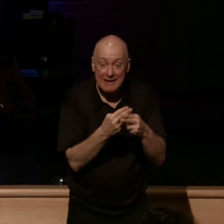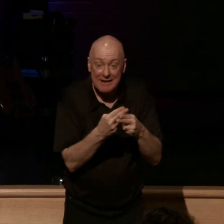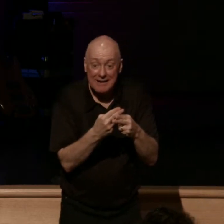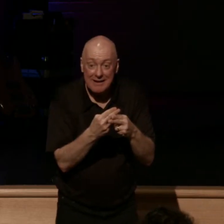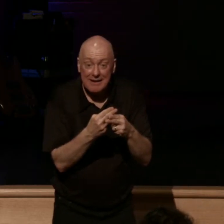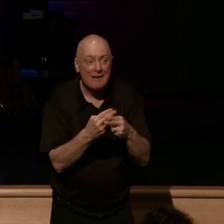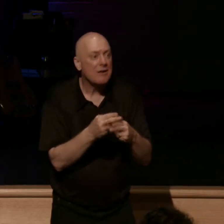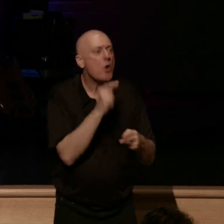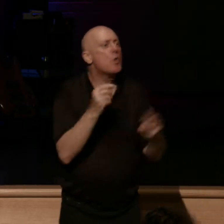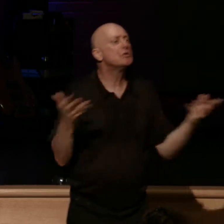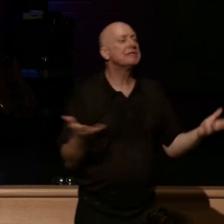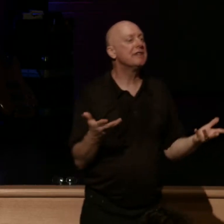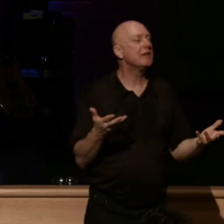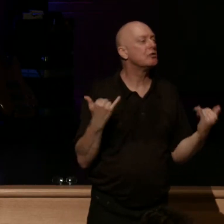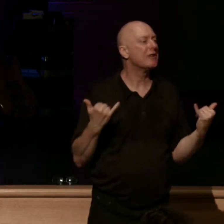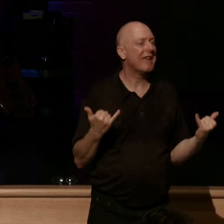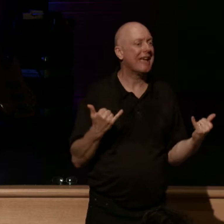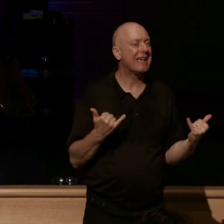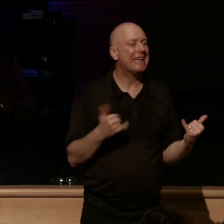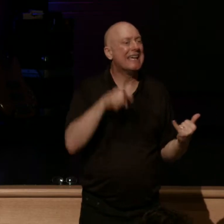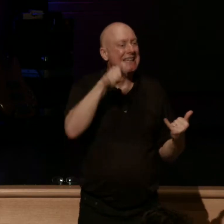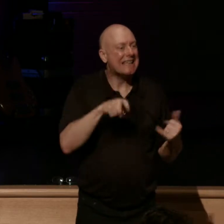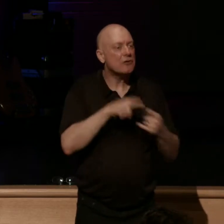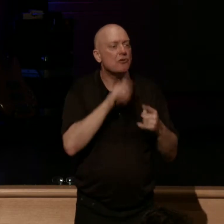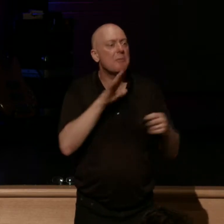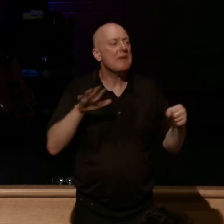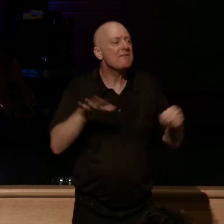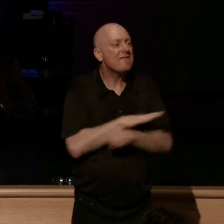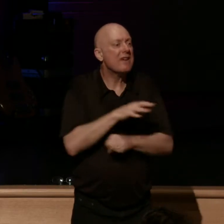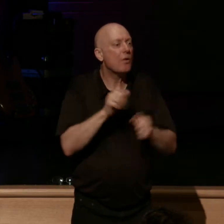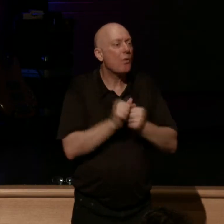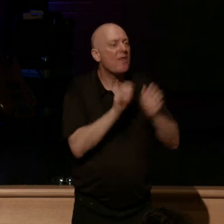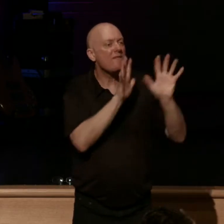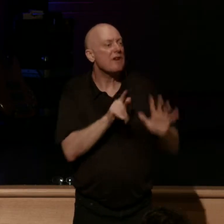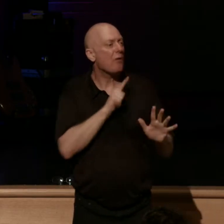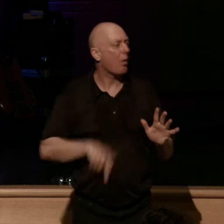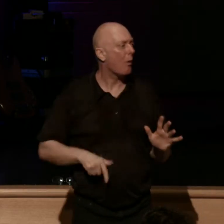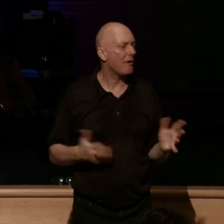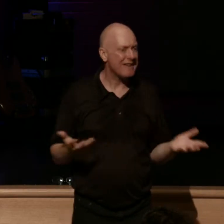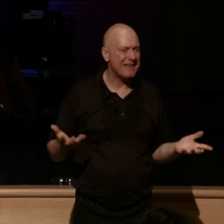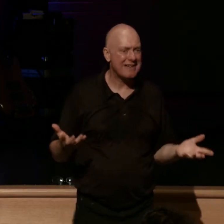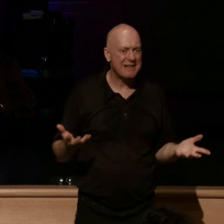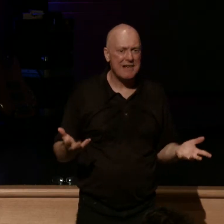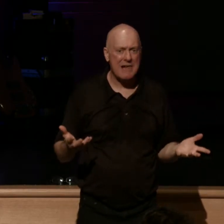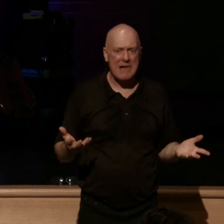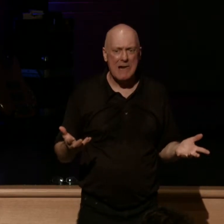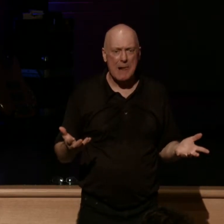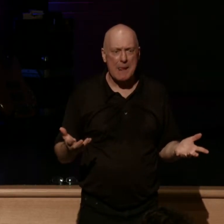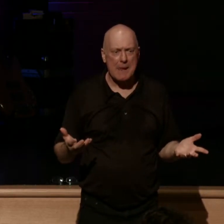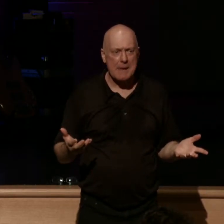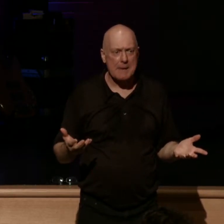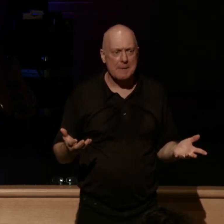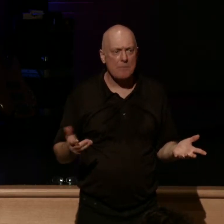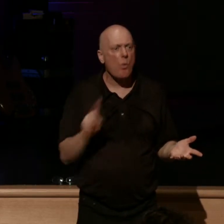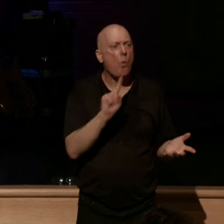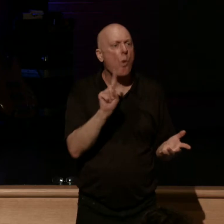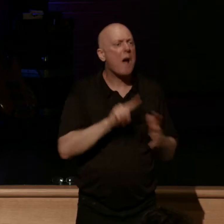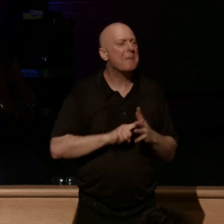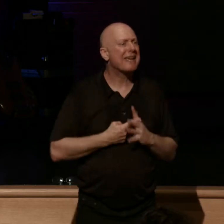oh, who is here today who needs to be filled with the fear of the Lord? And where does that